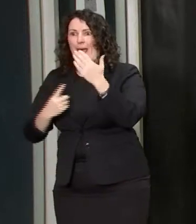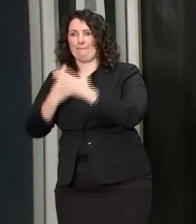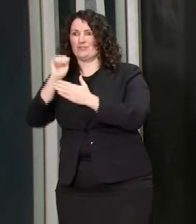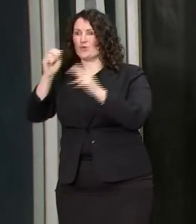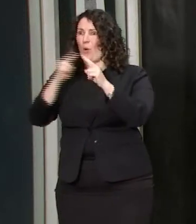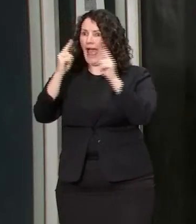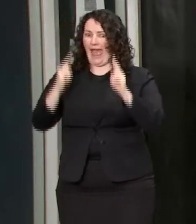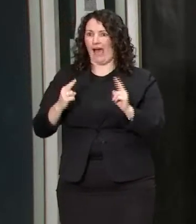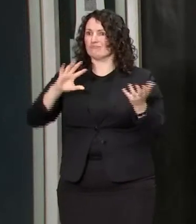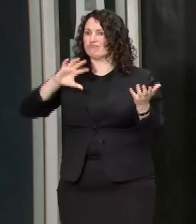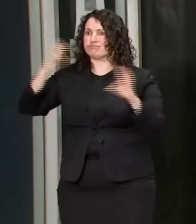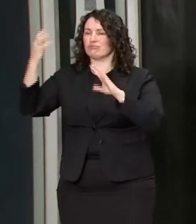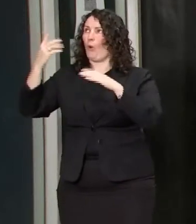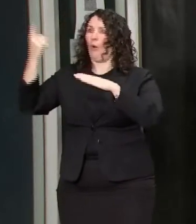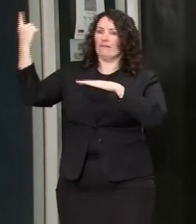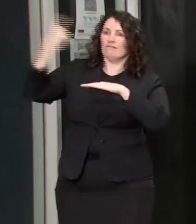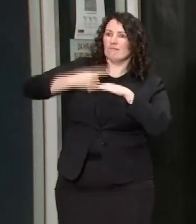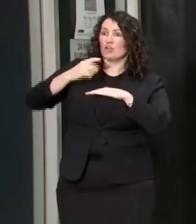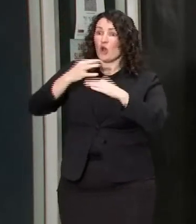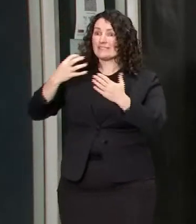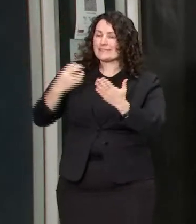pass back to Brett for questions.